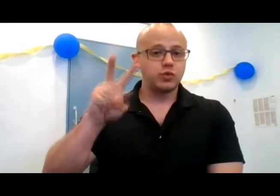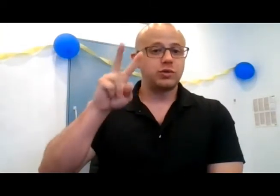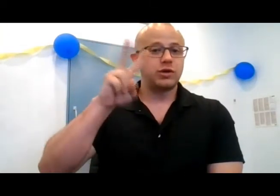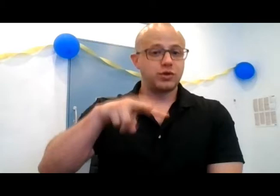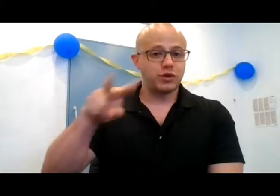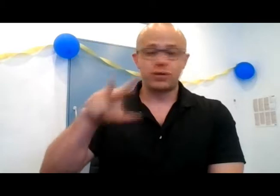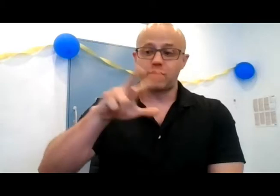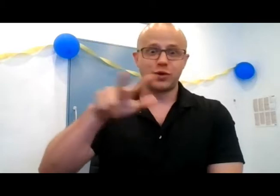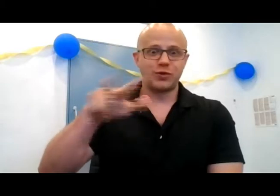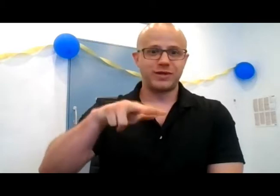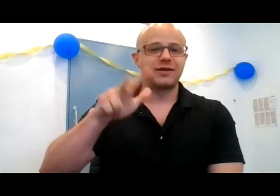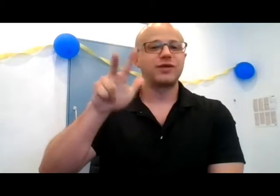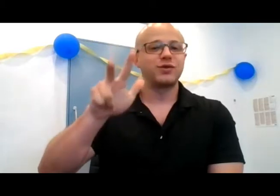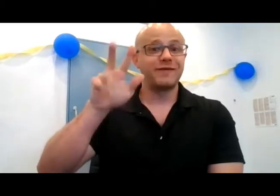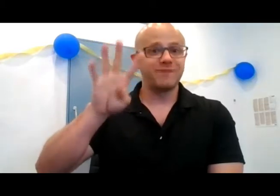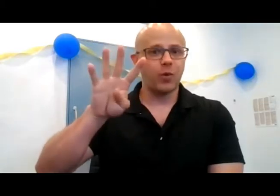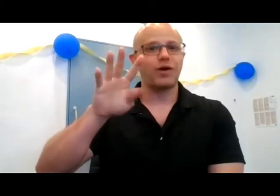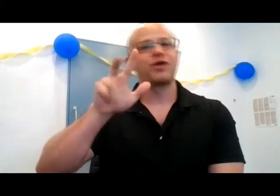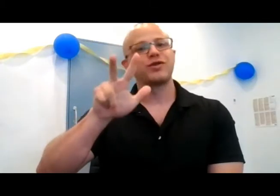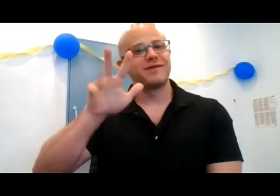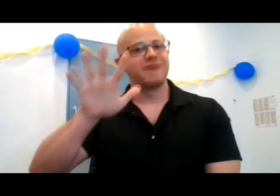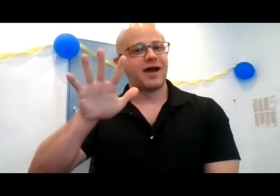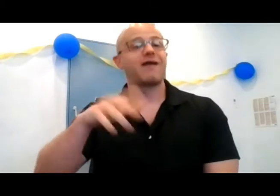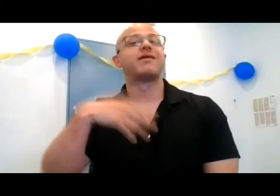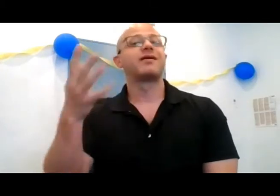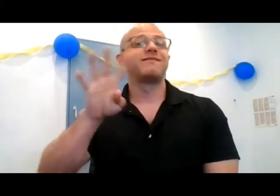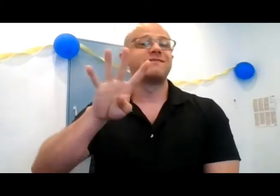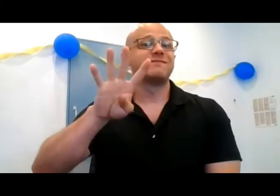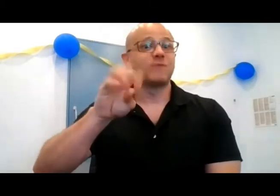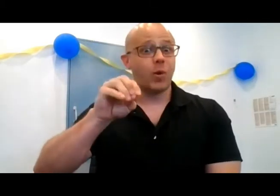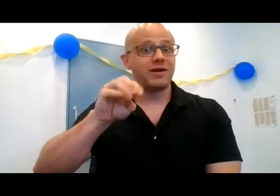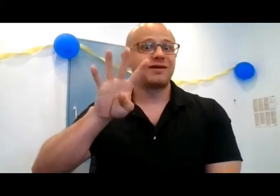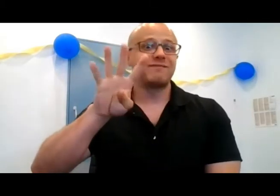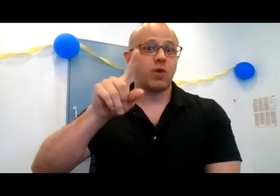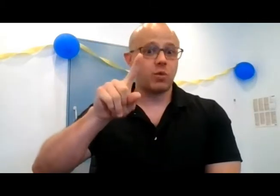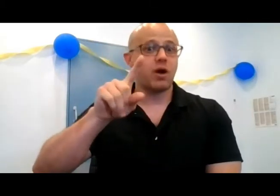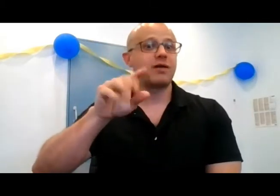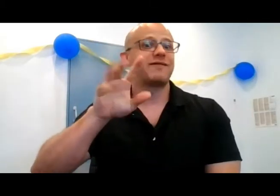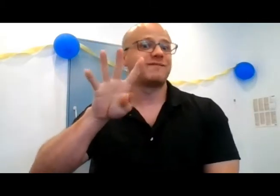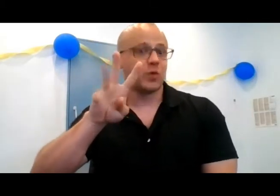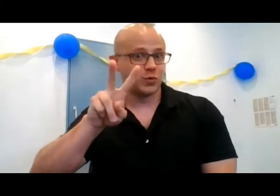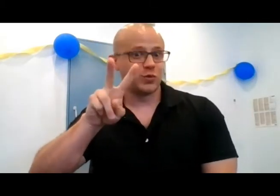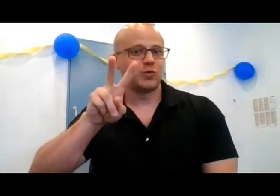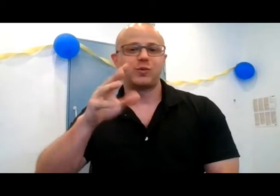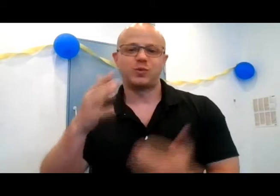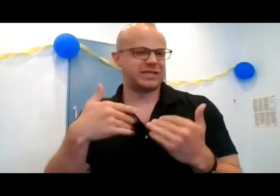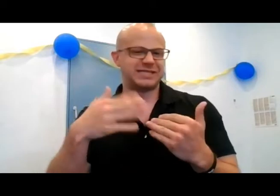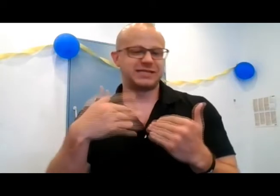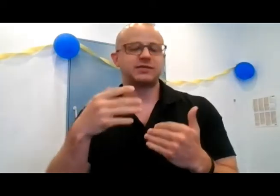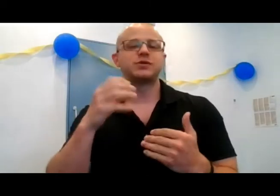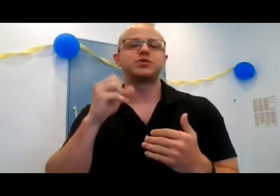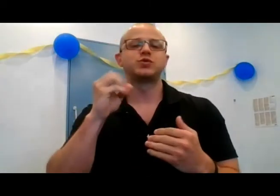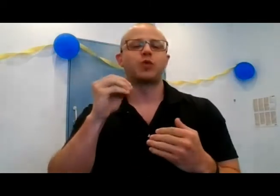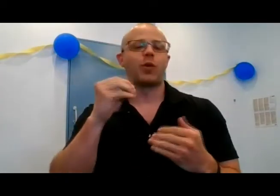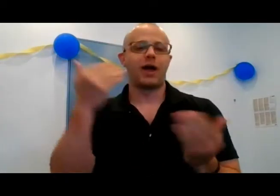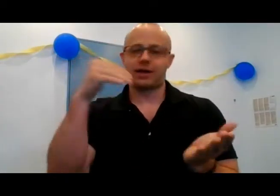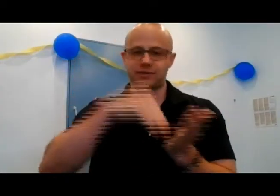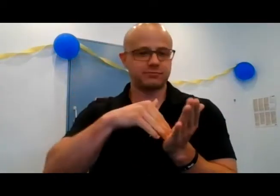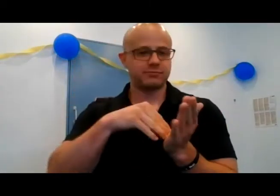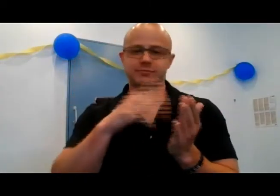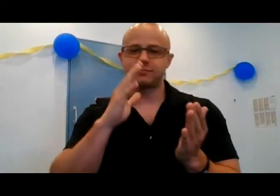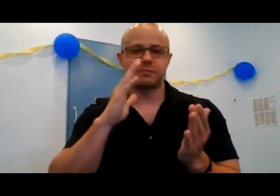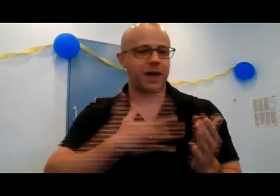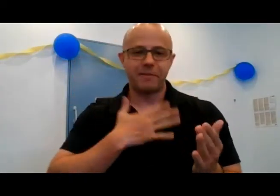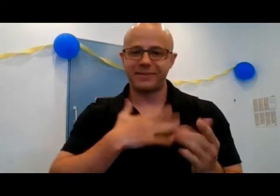So the numbers after 30 are pretty easy. You do the same thing. You have the 3, and then you add one more